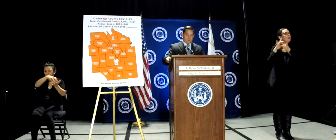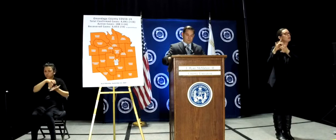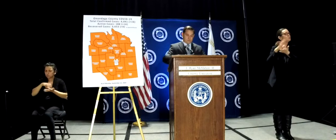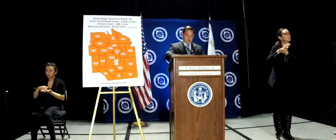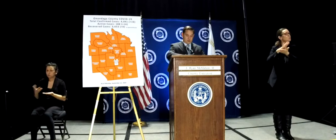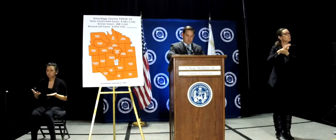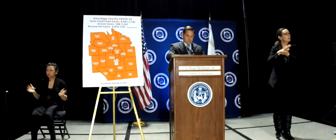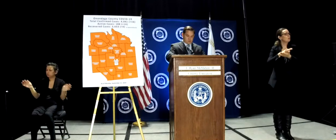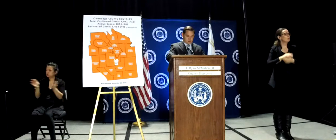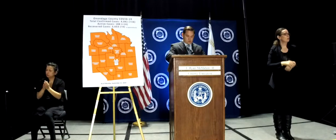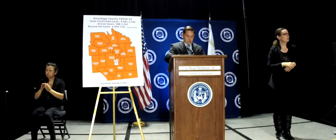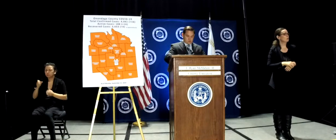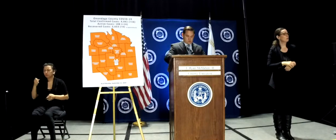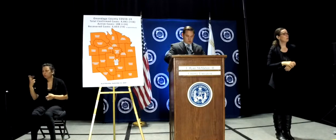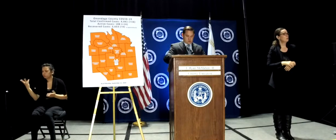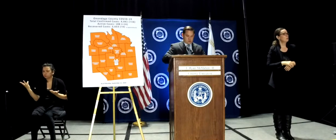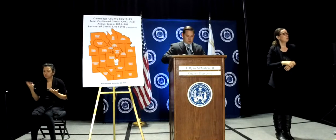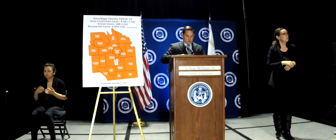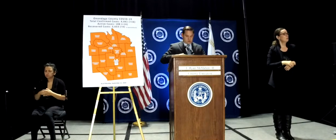Yeah.